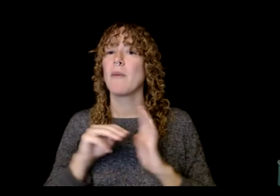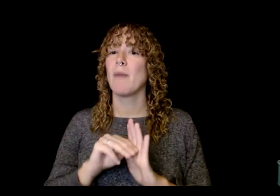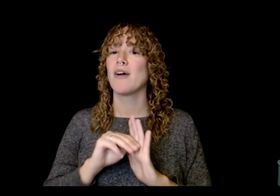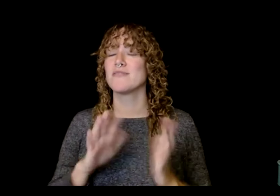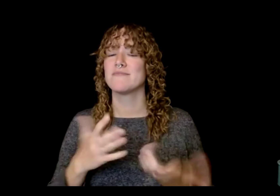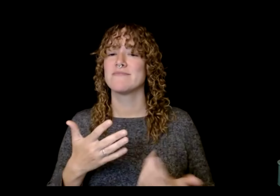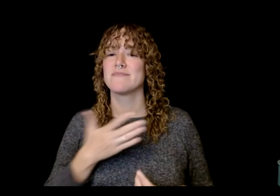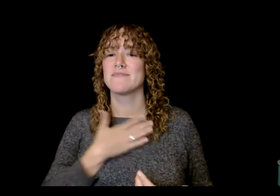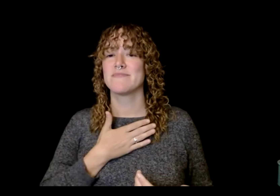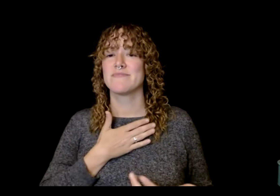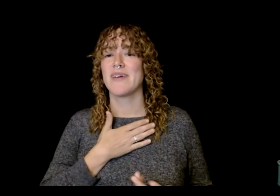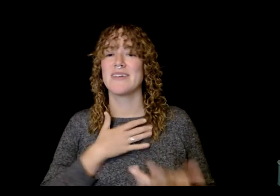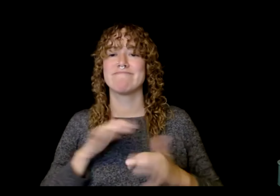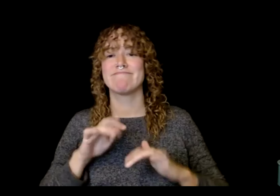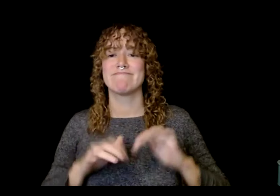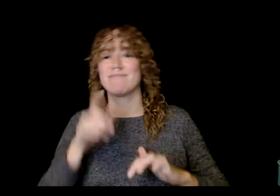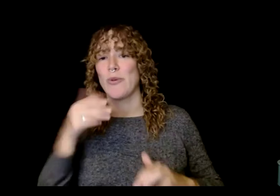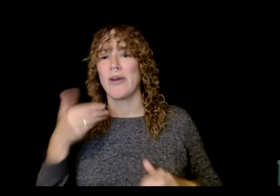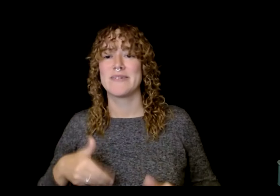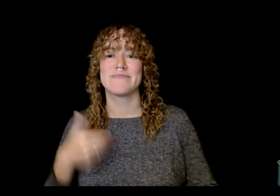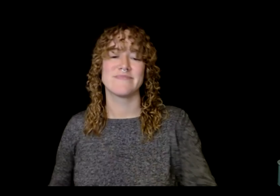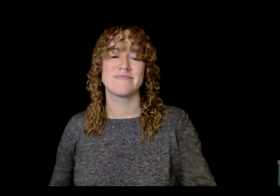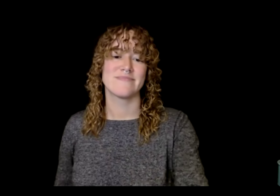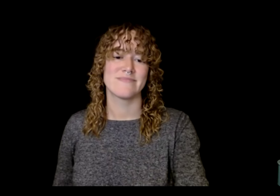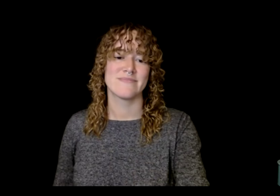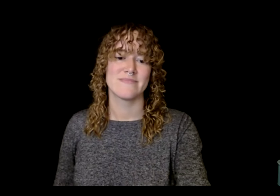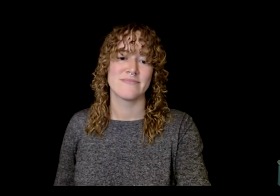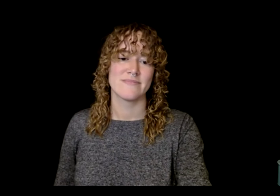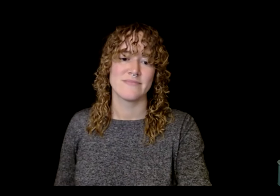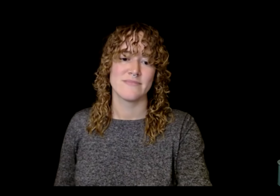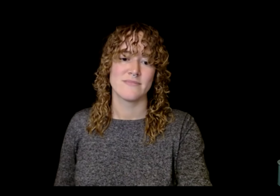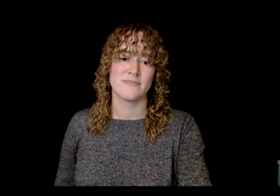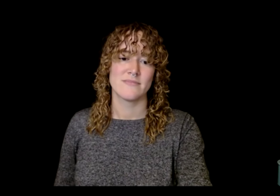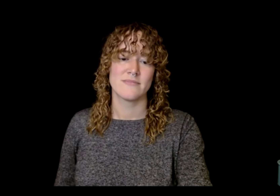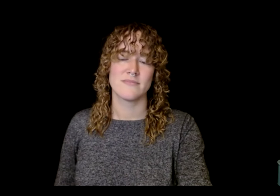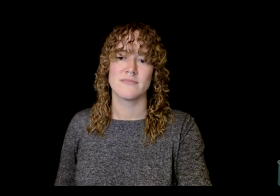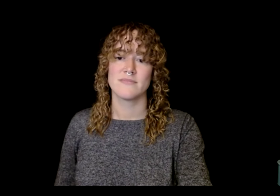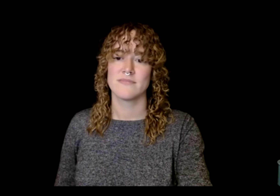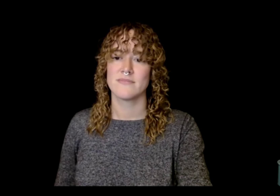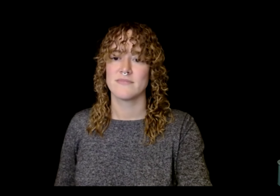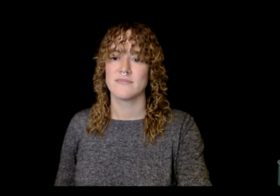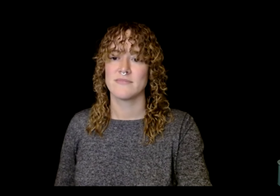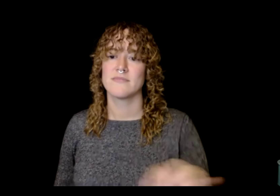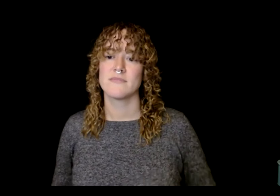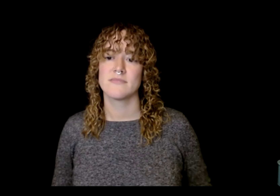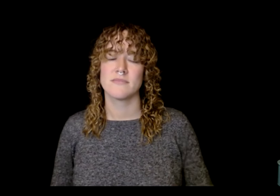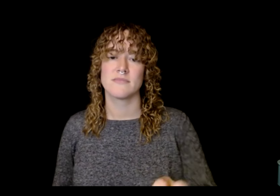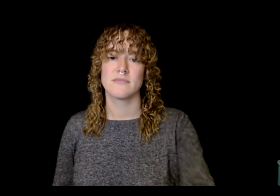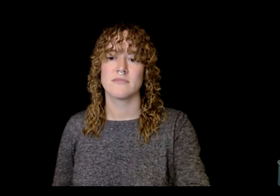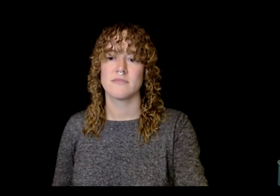behavior and put my own introduction in the chat. But yeah,